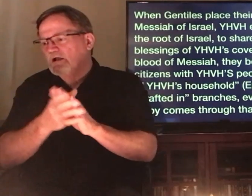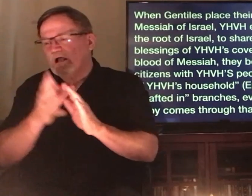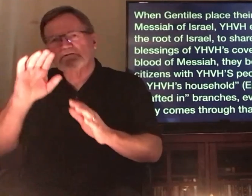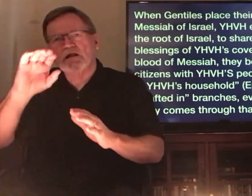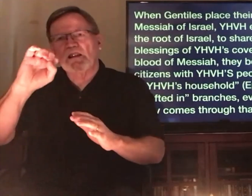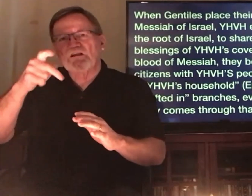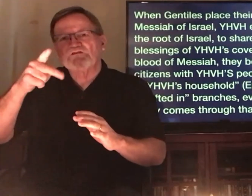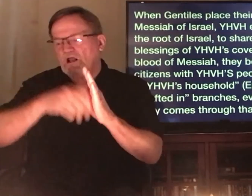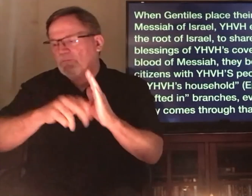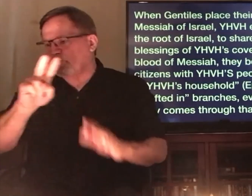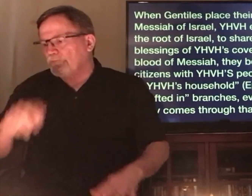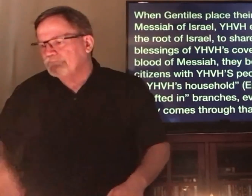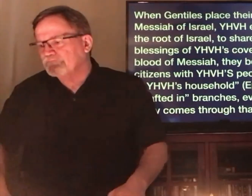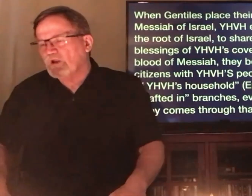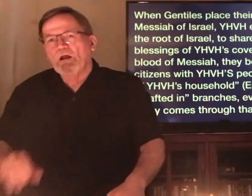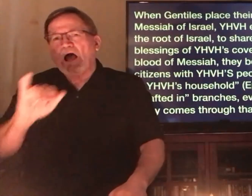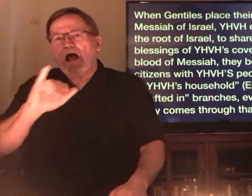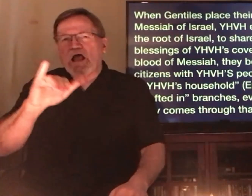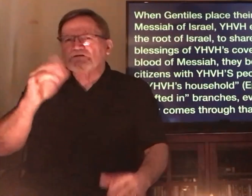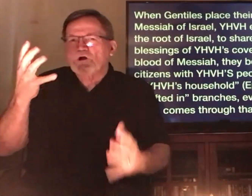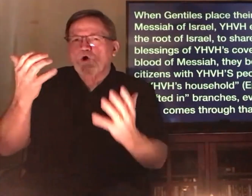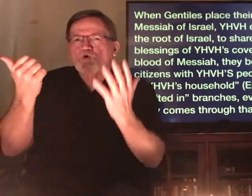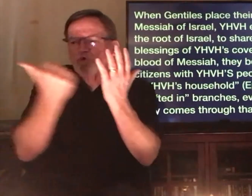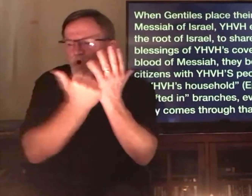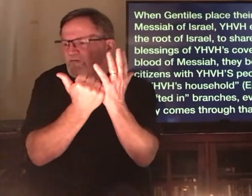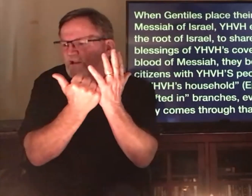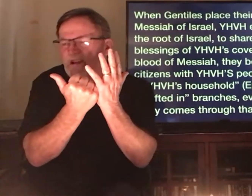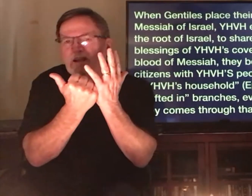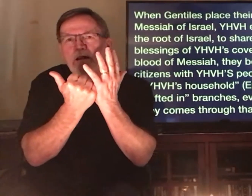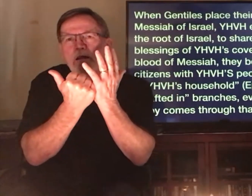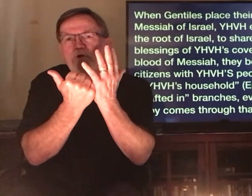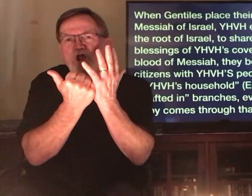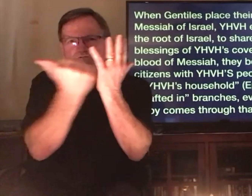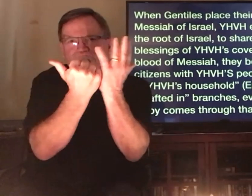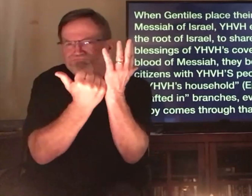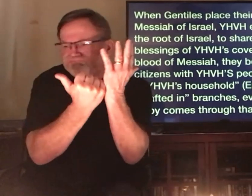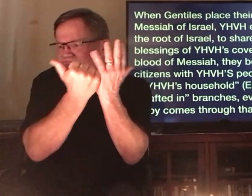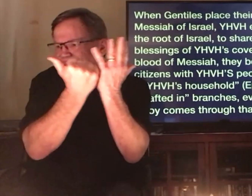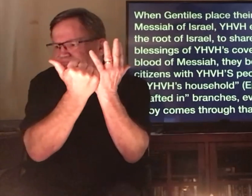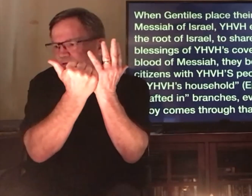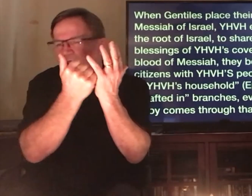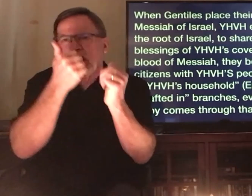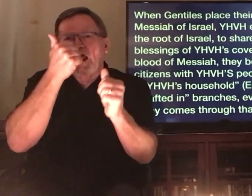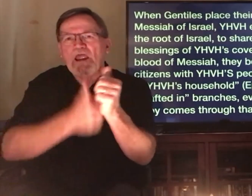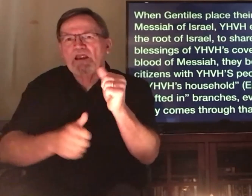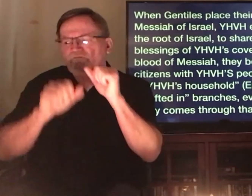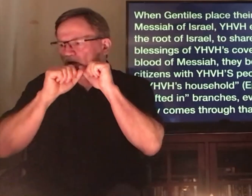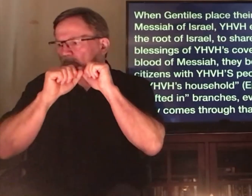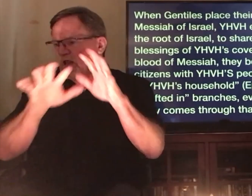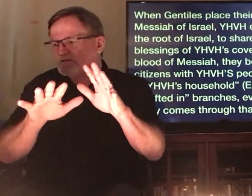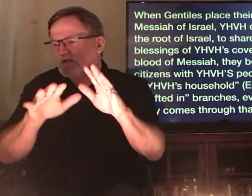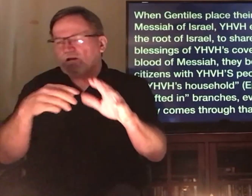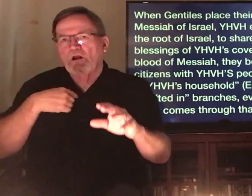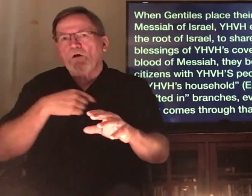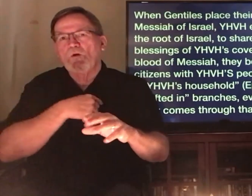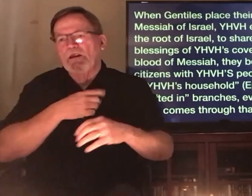grafted that among the natural branch. That wild olive